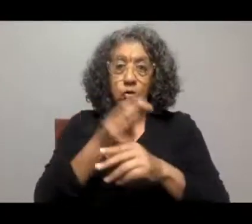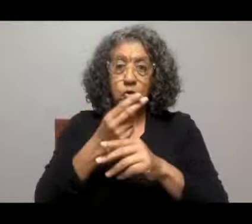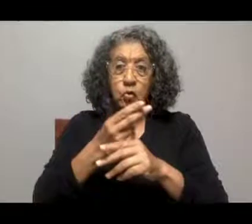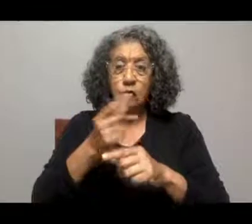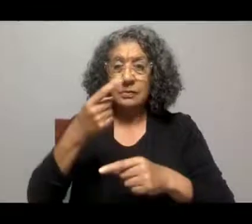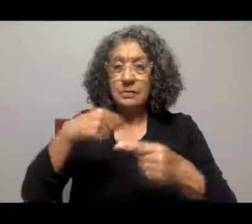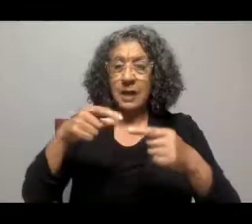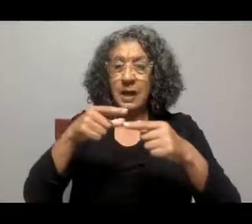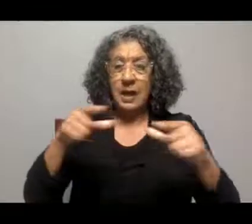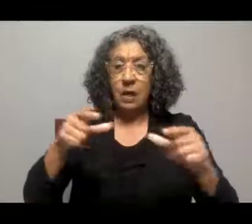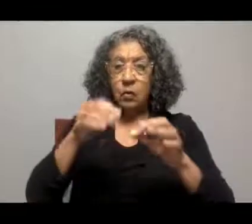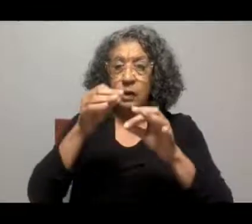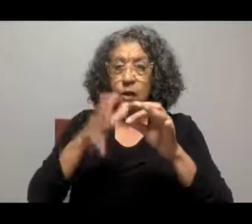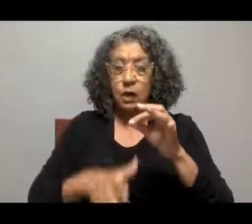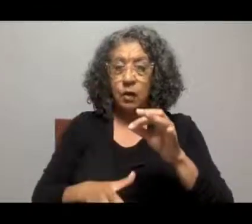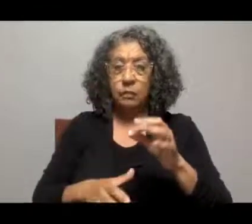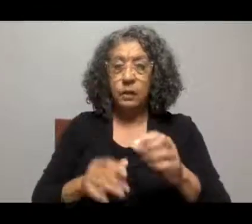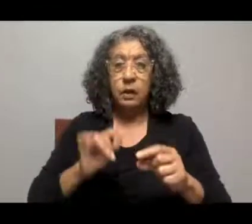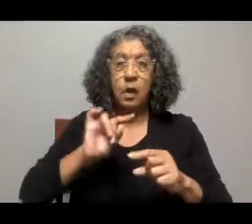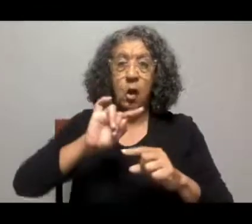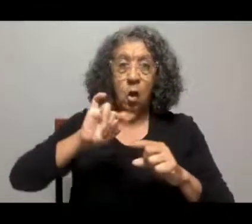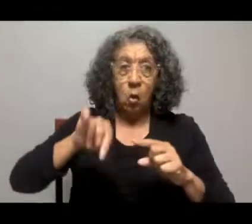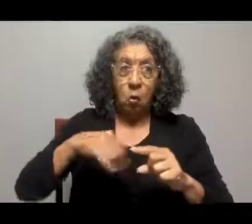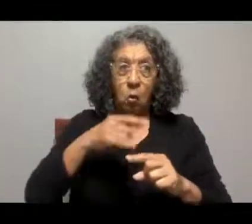When you use the sign language interpreter,